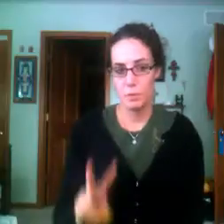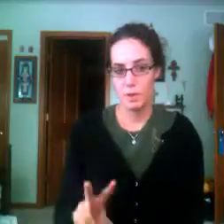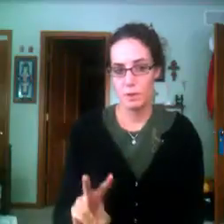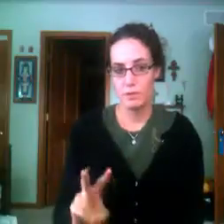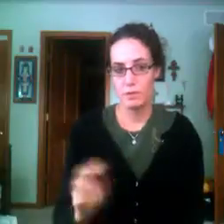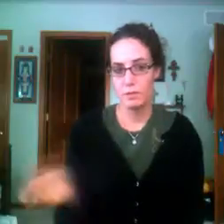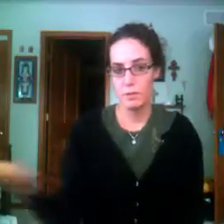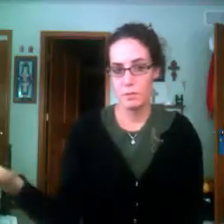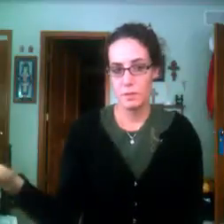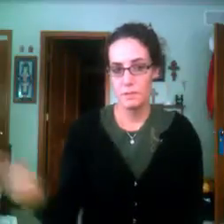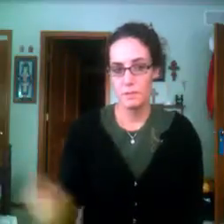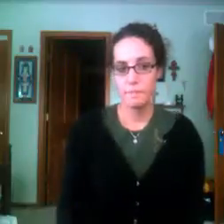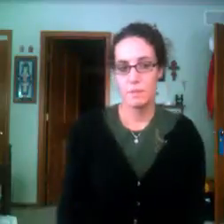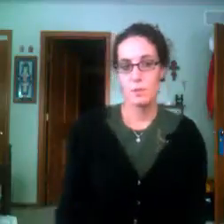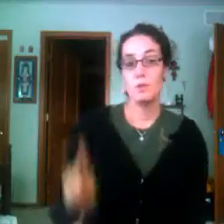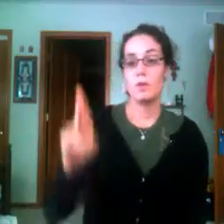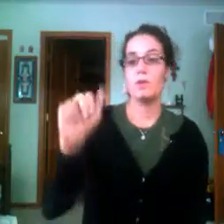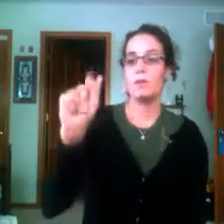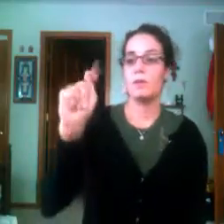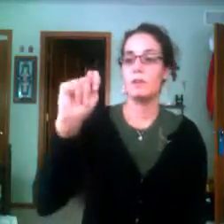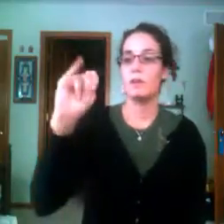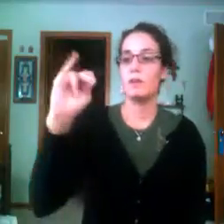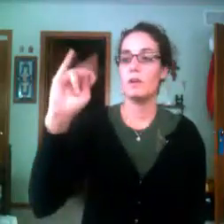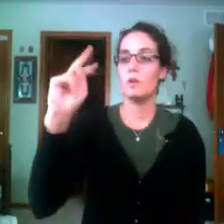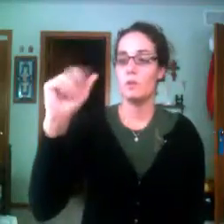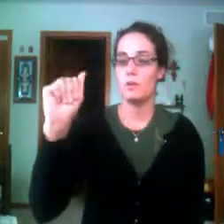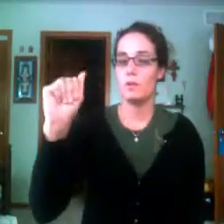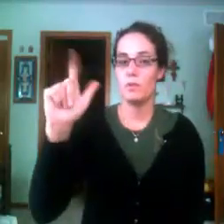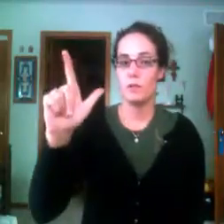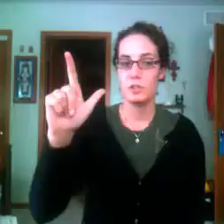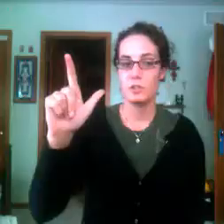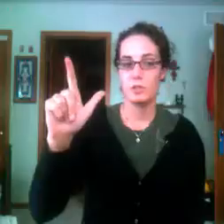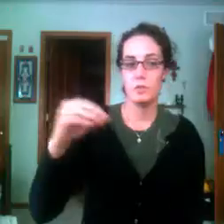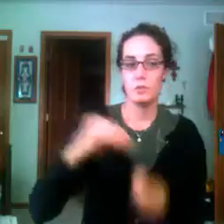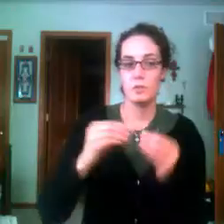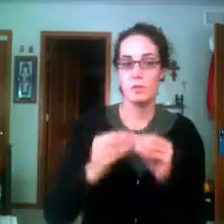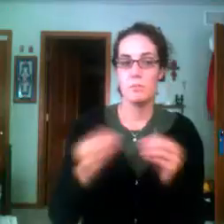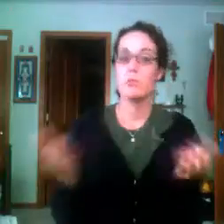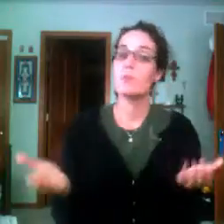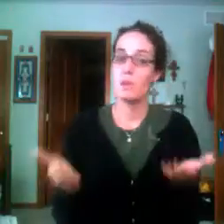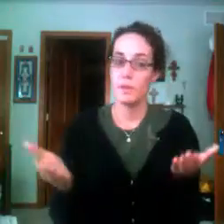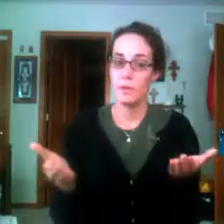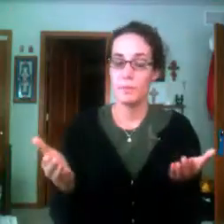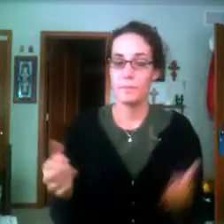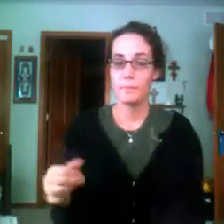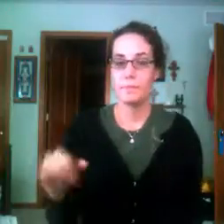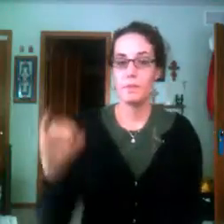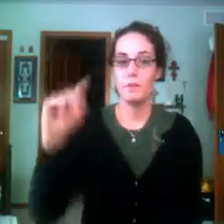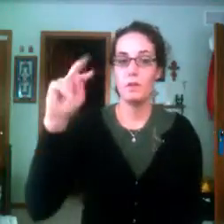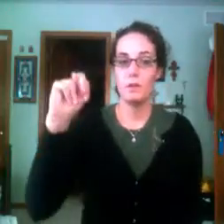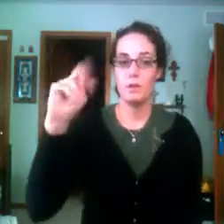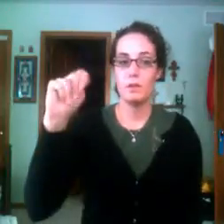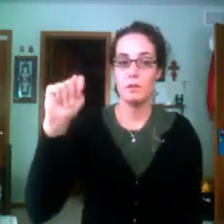in. A rational number is actually defined to be an integer divided by another integer.